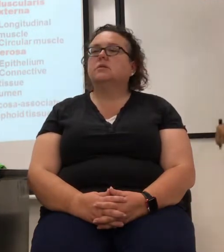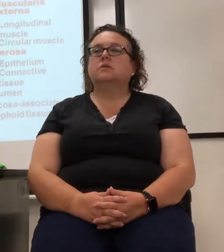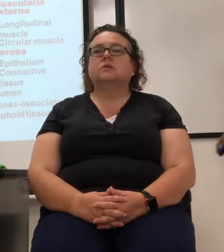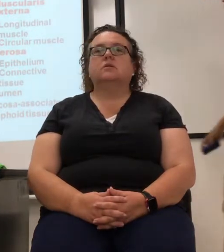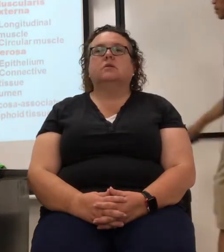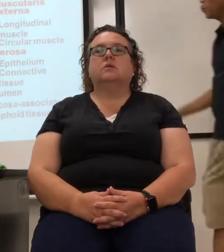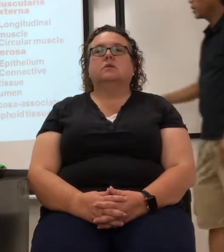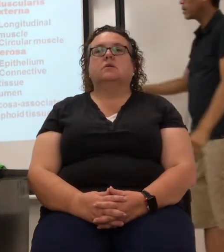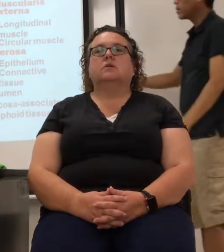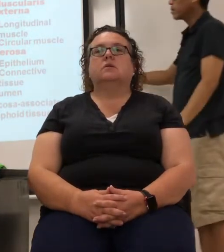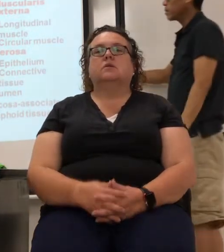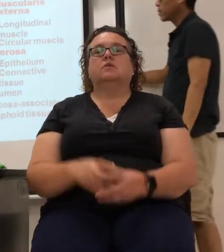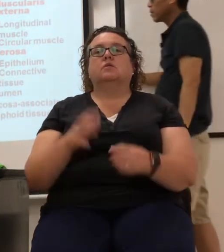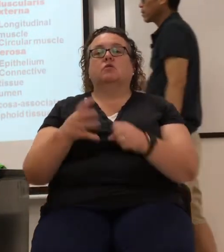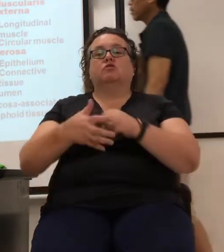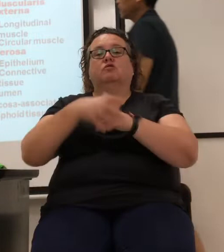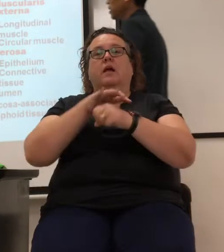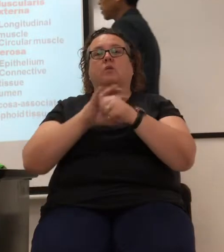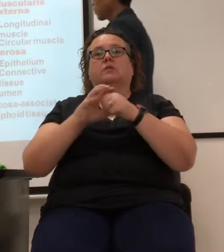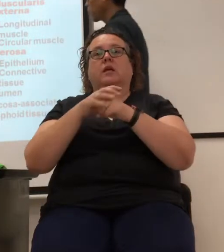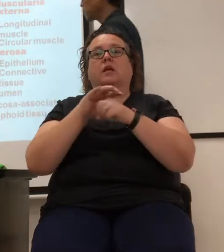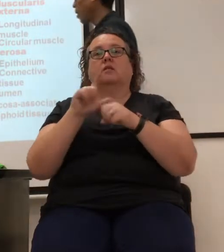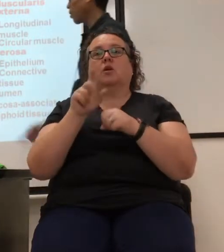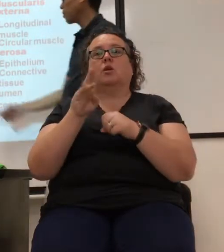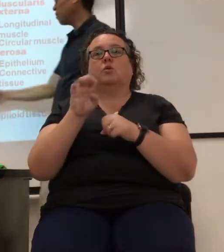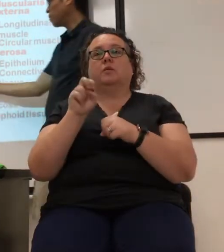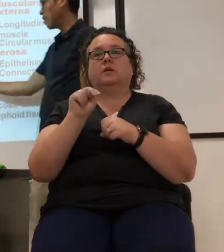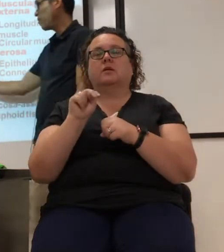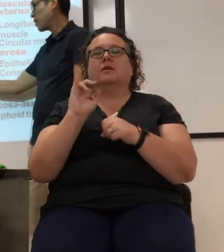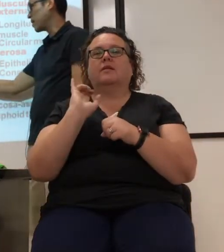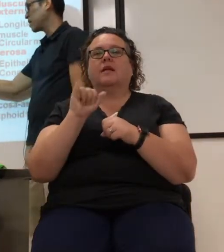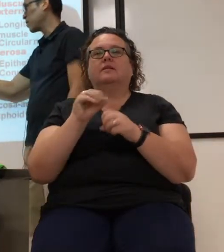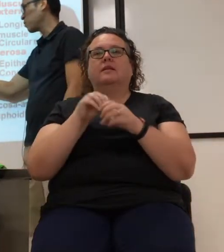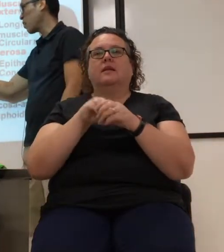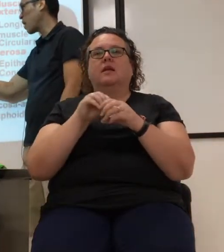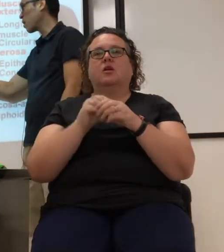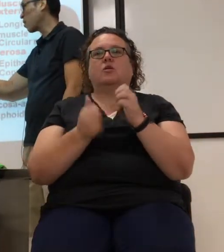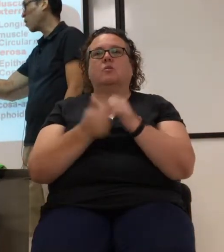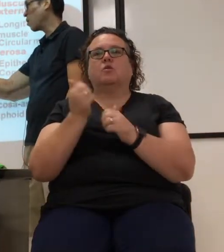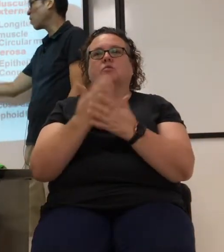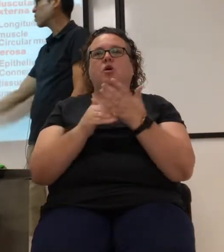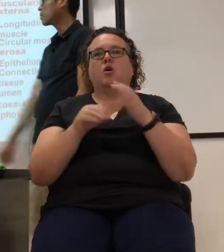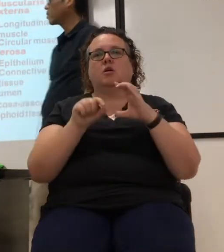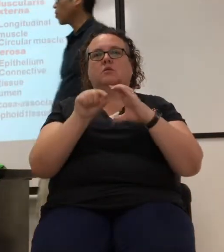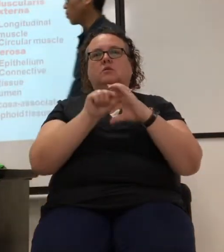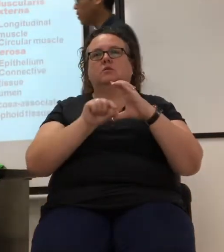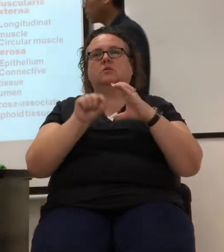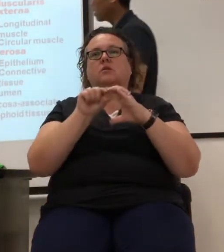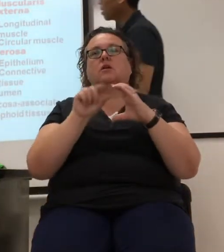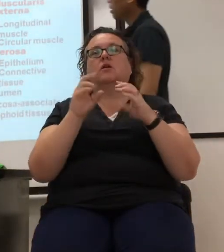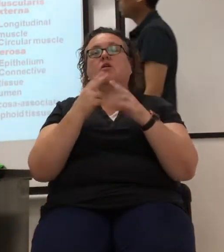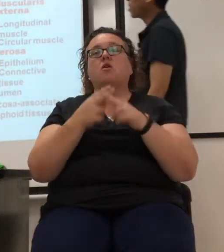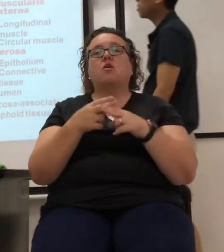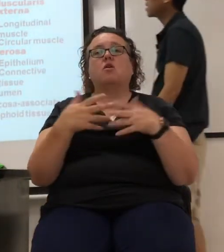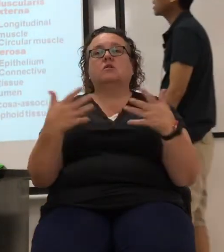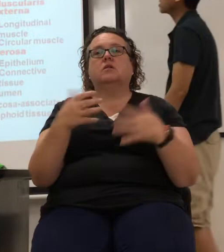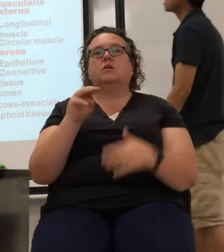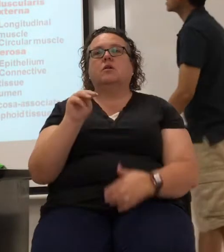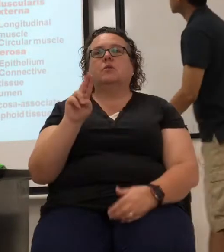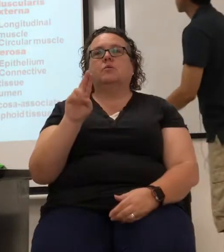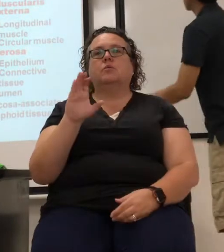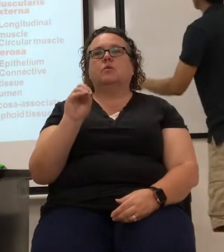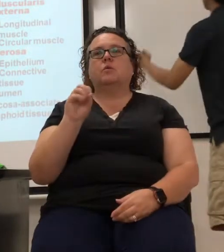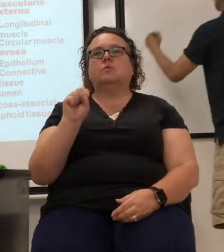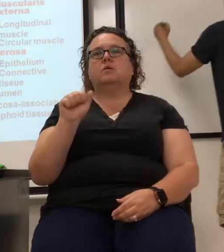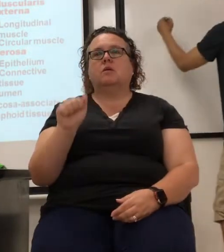Right, so surrounding the lumen is the innermost part of the digestive tract called the mucosa.